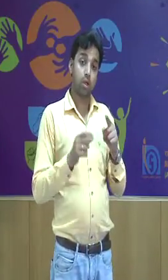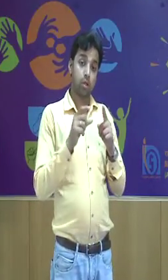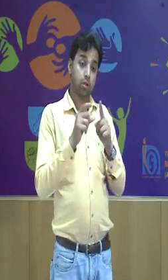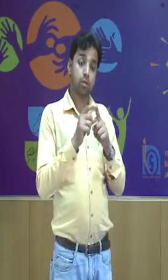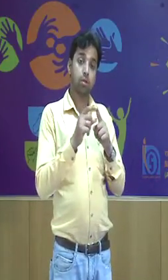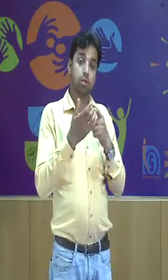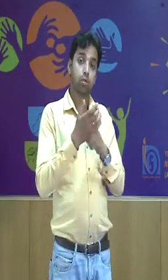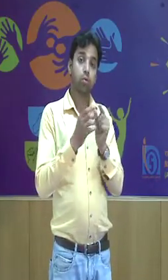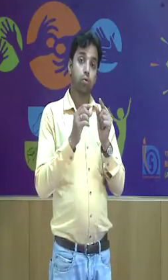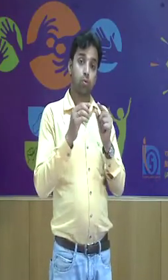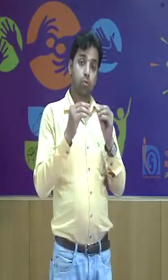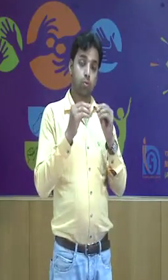Draupadi married